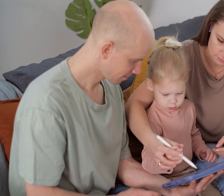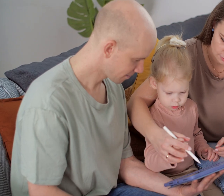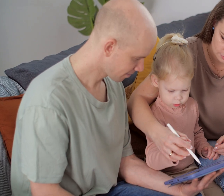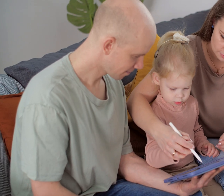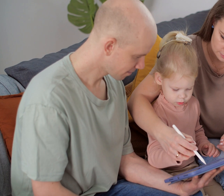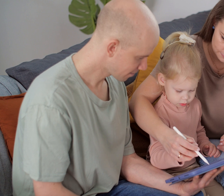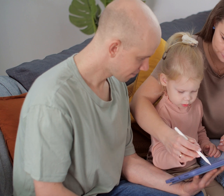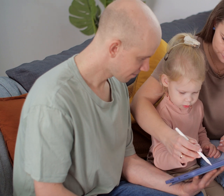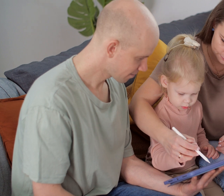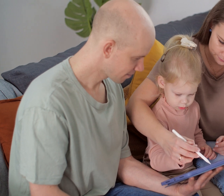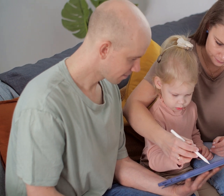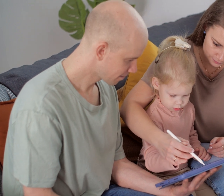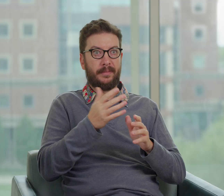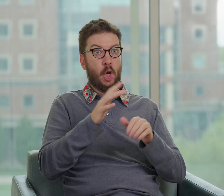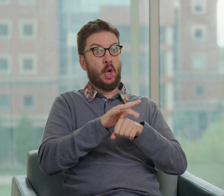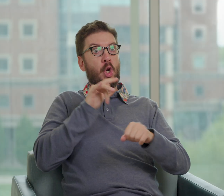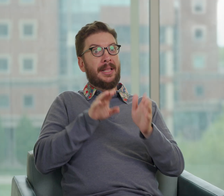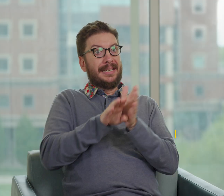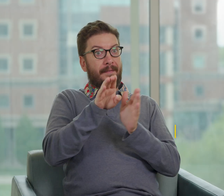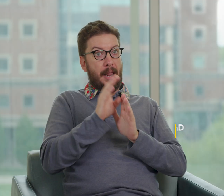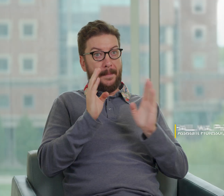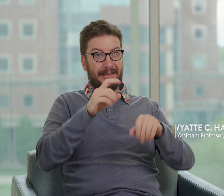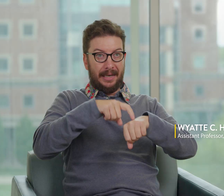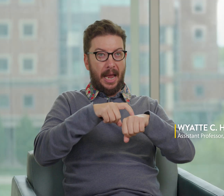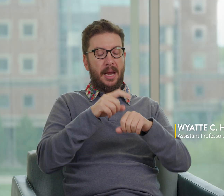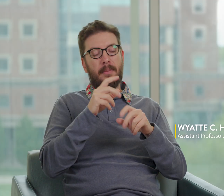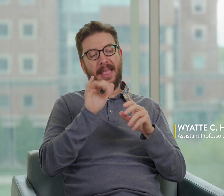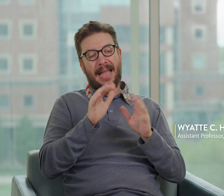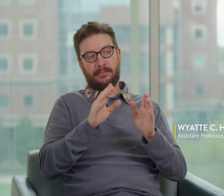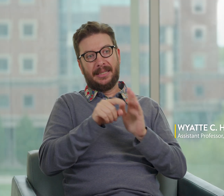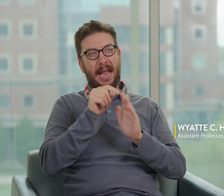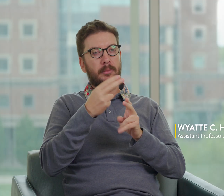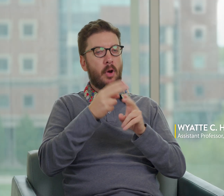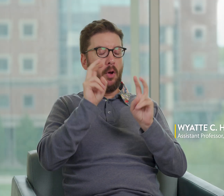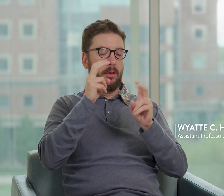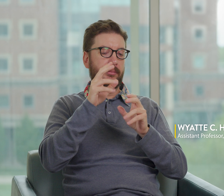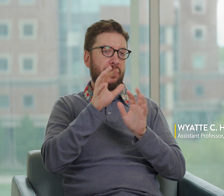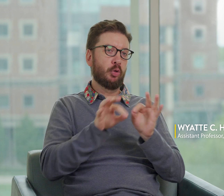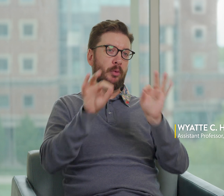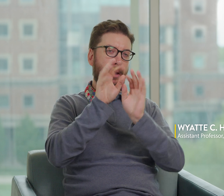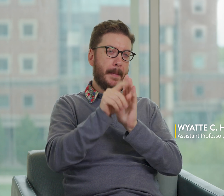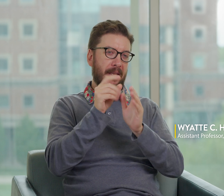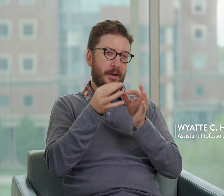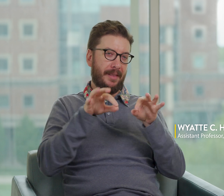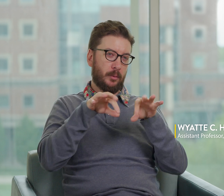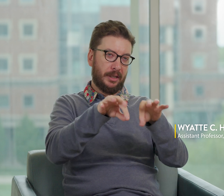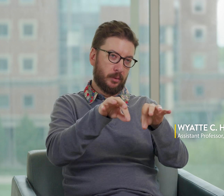ever met is their own deaf baby. In early human development, there's a critical period of language acquisition. And